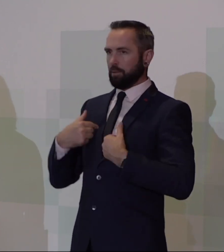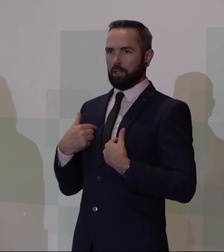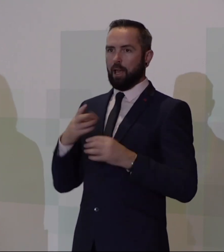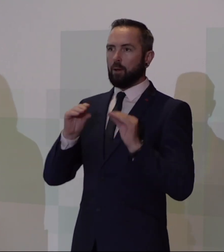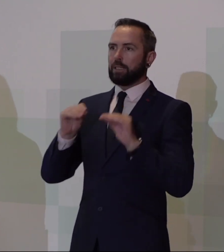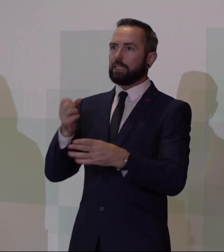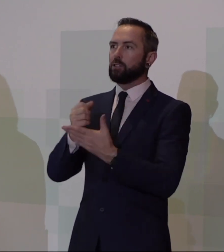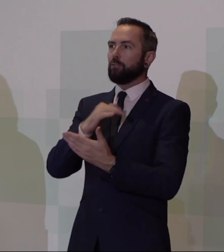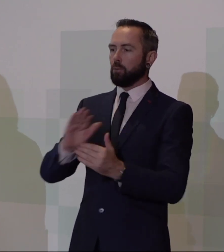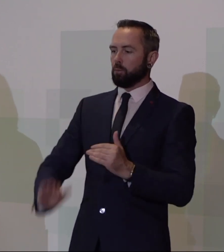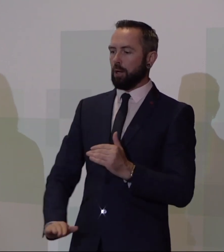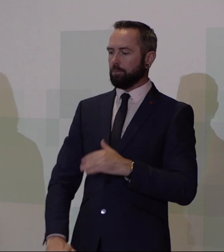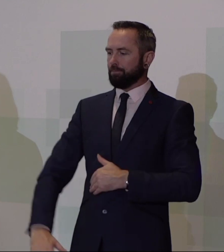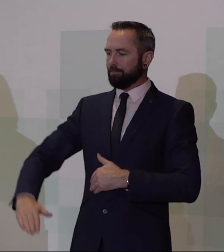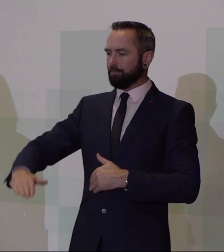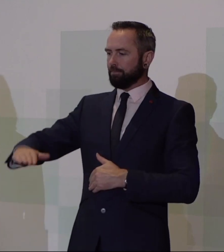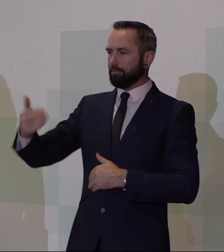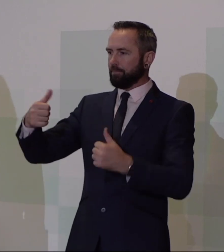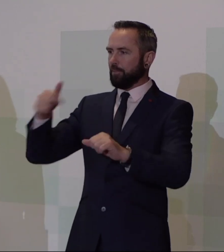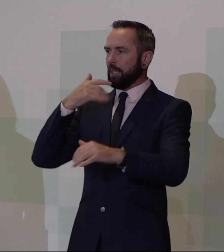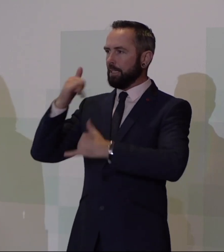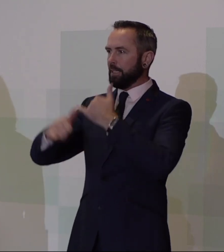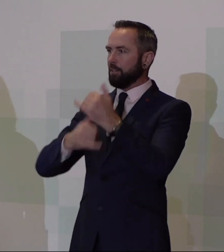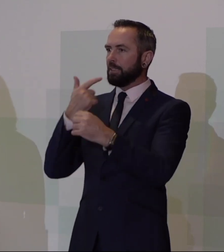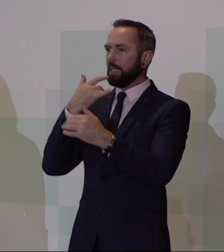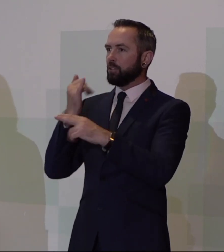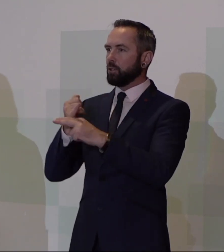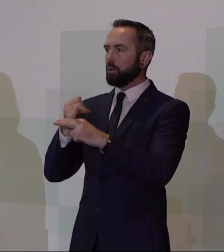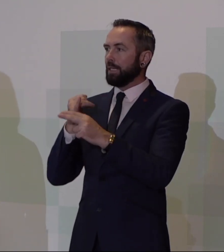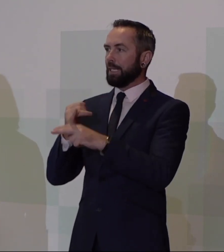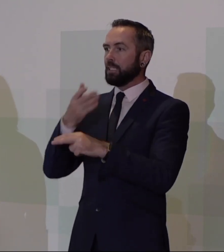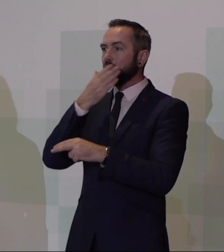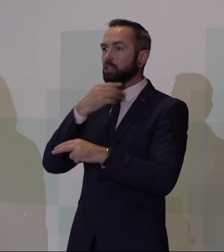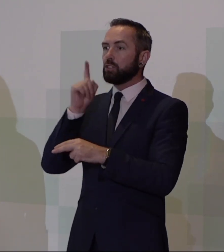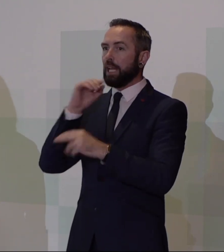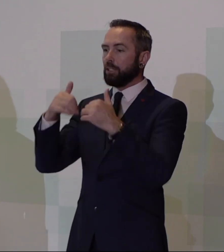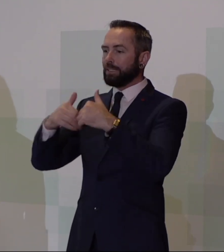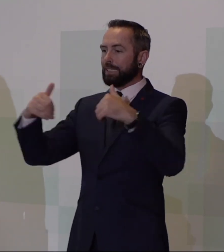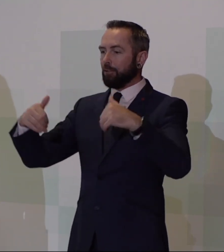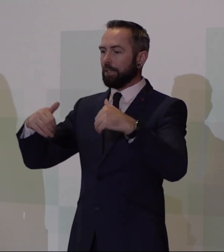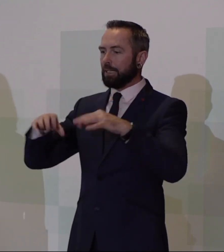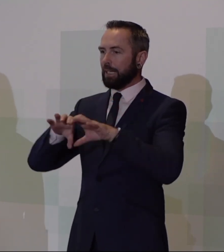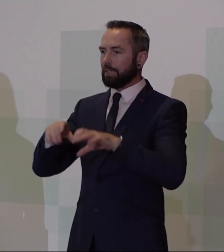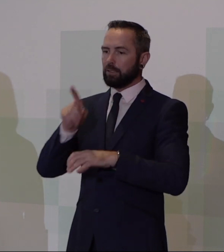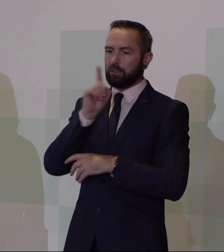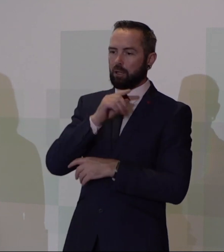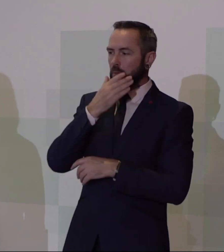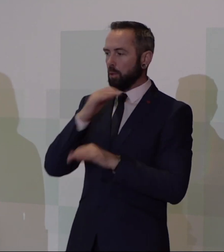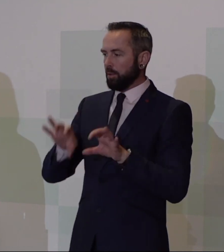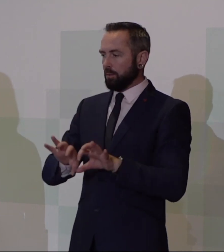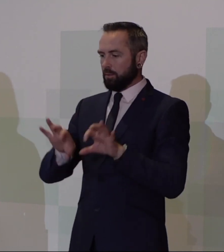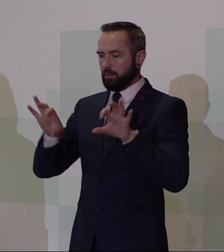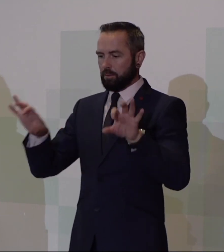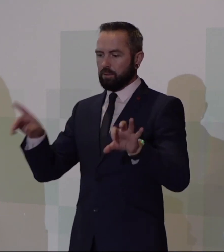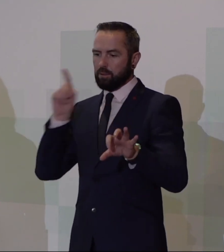from primary level all the way up to final year of secondary school in gender segregated classes. Girls sat together on the right side of